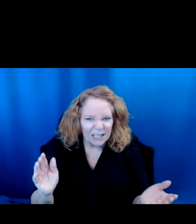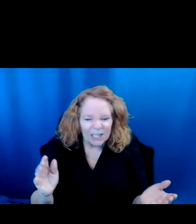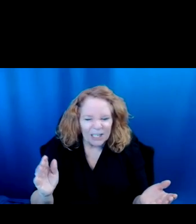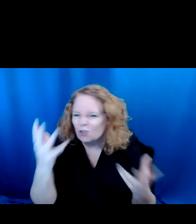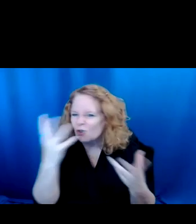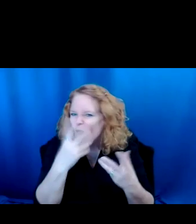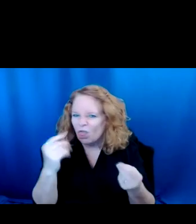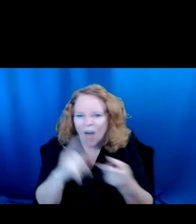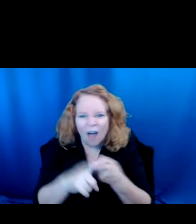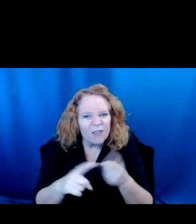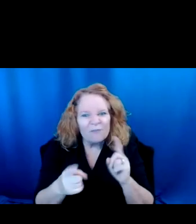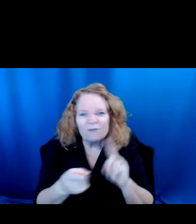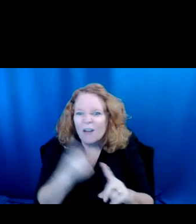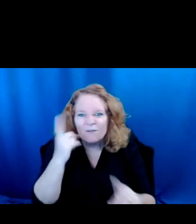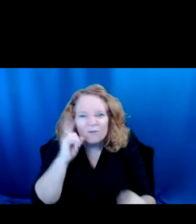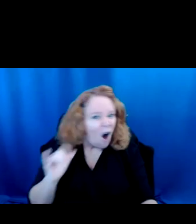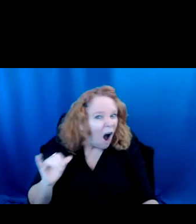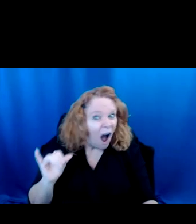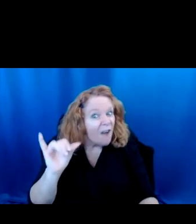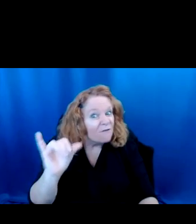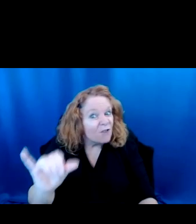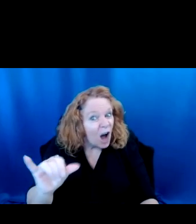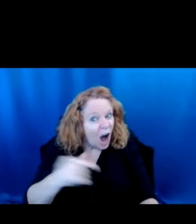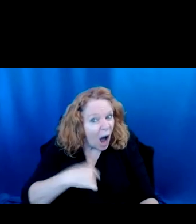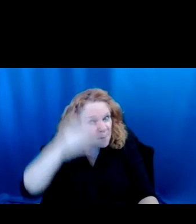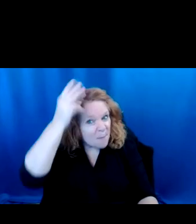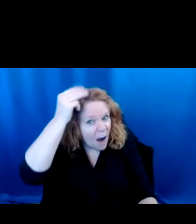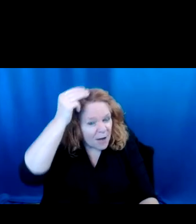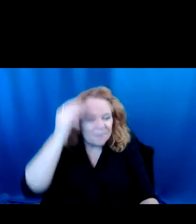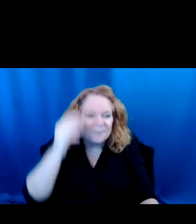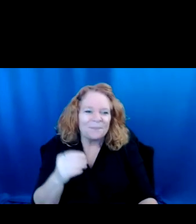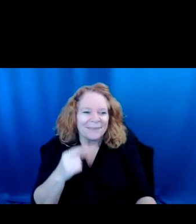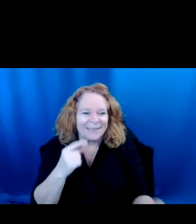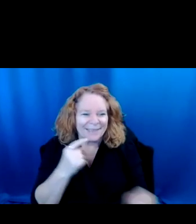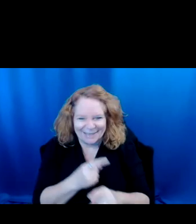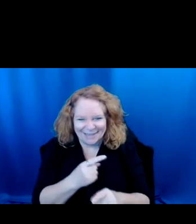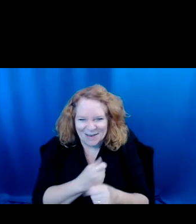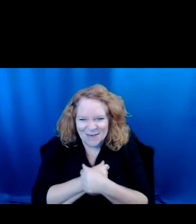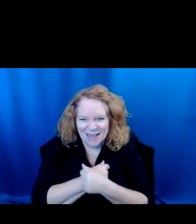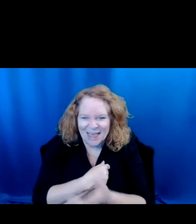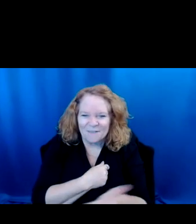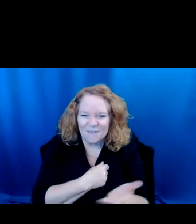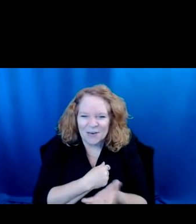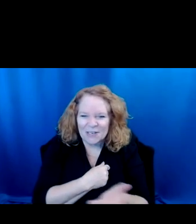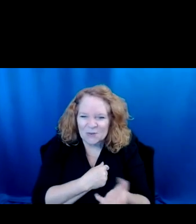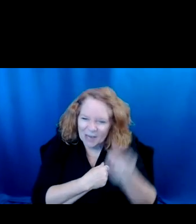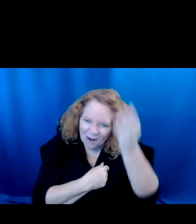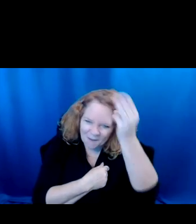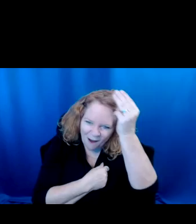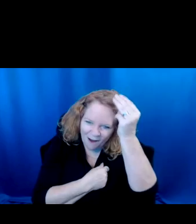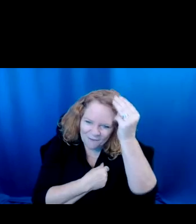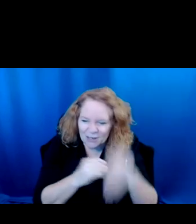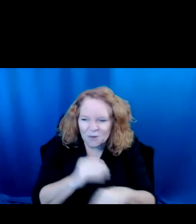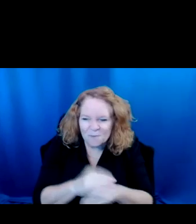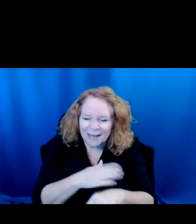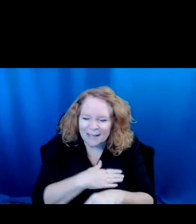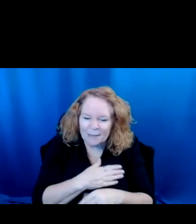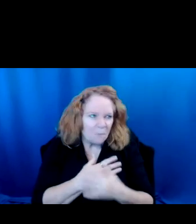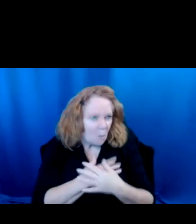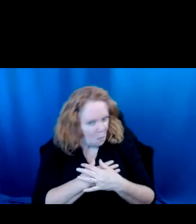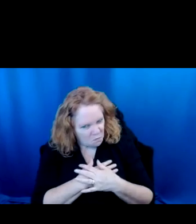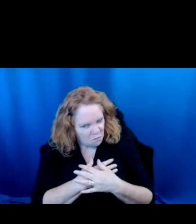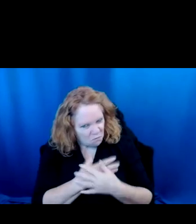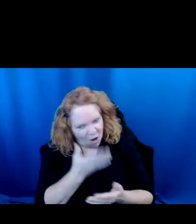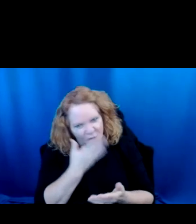friend forever. It's Big Marvin. We always love it when you're around, Big Marvin. You always make us happy. Oh, thanks, Gwynny Gwyn